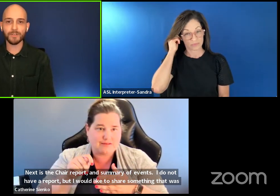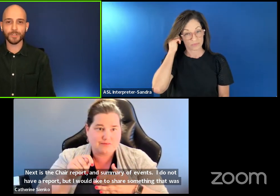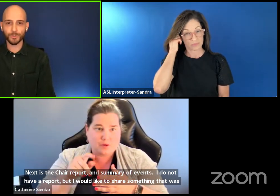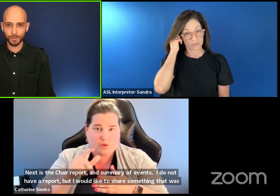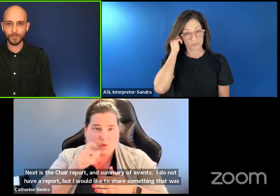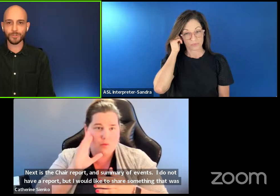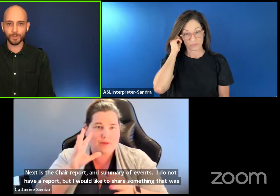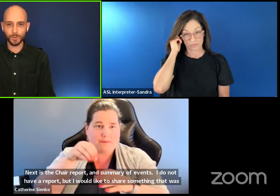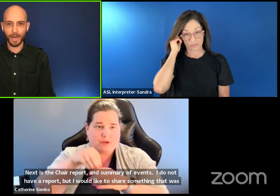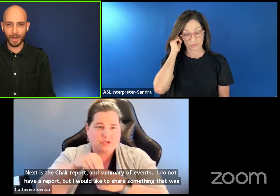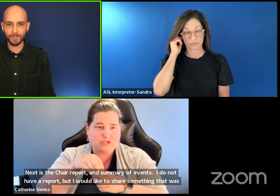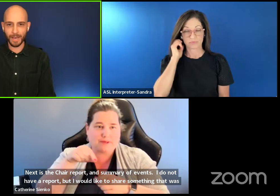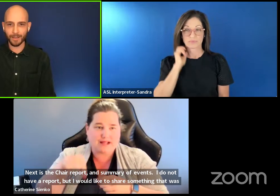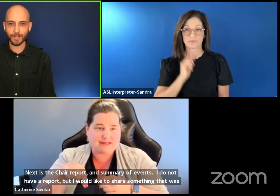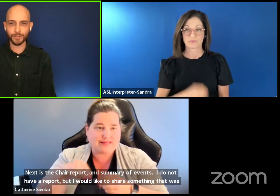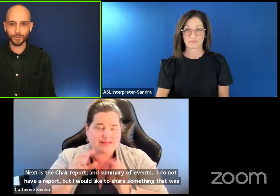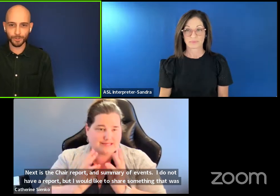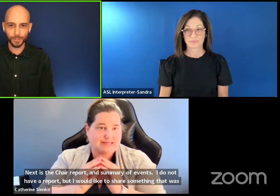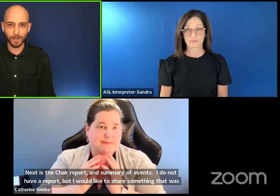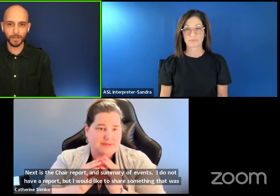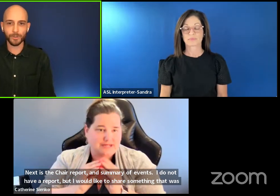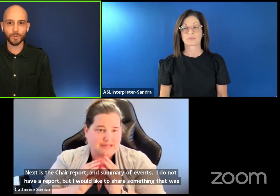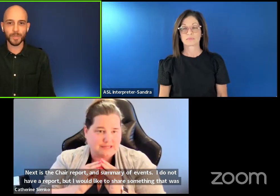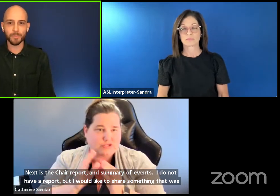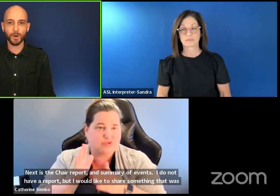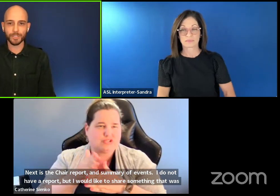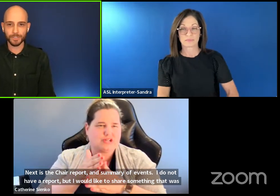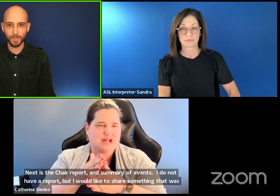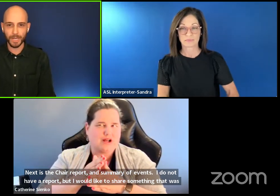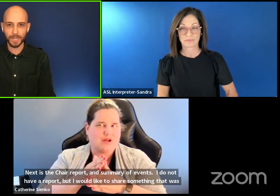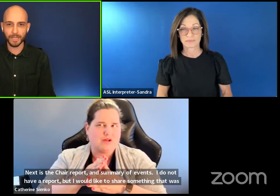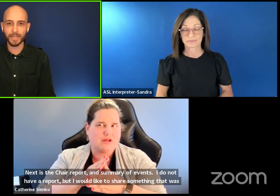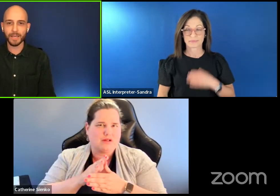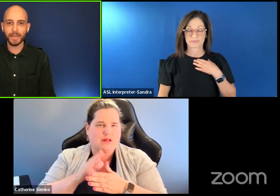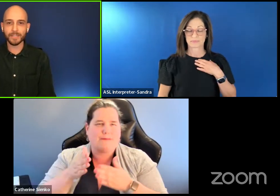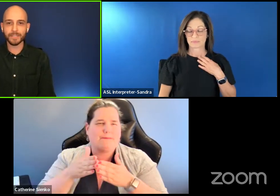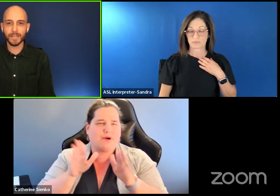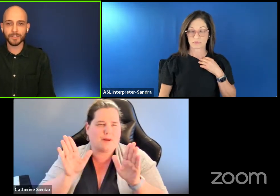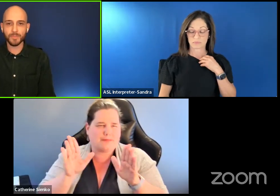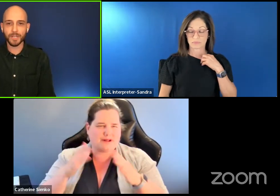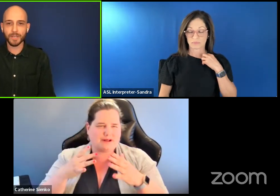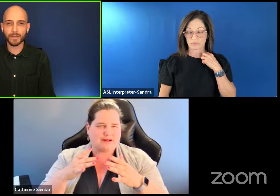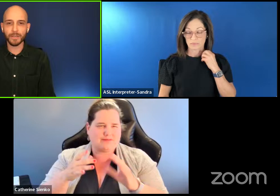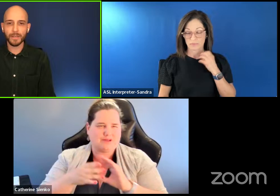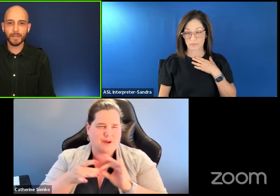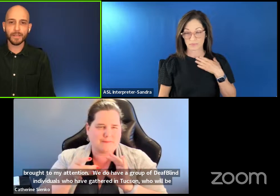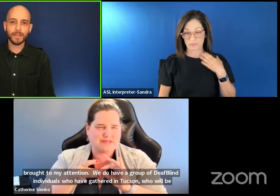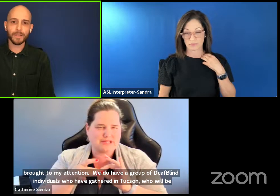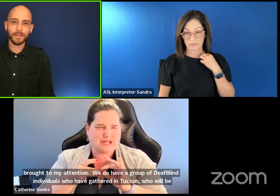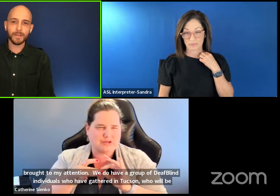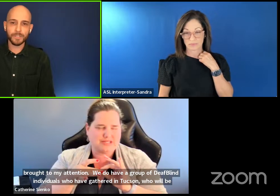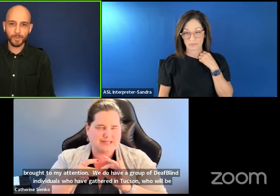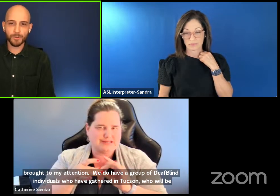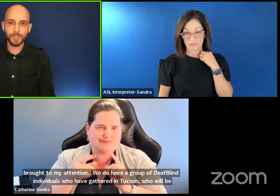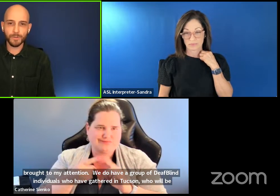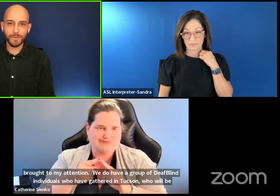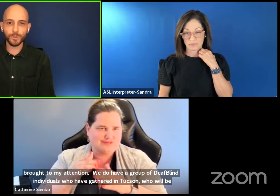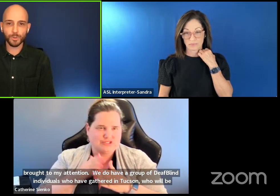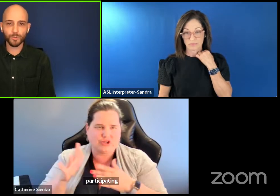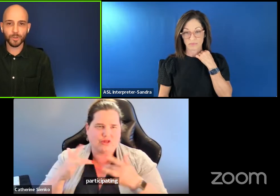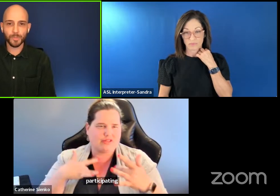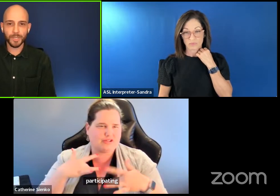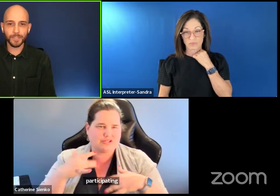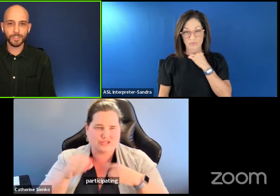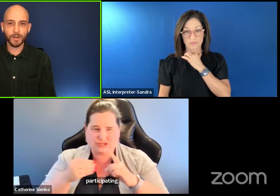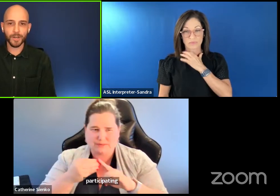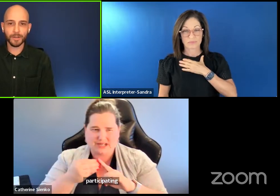deaf-blind individuals who have gathered in Tucson who will be participating in today's meeting. Some of those